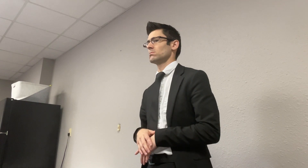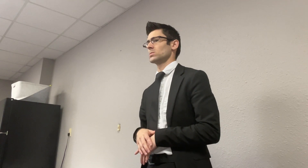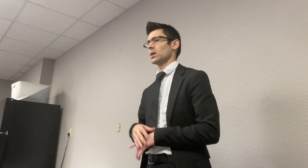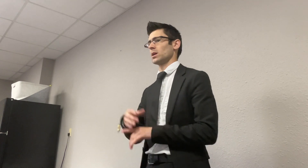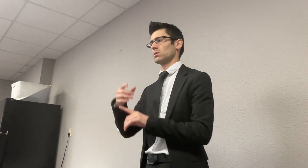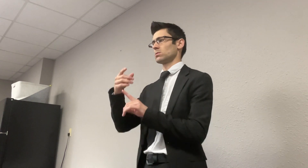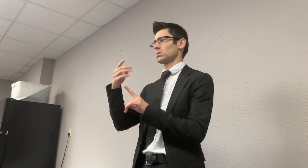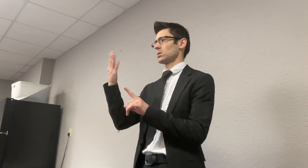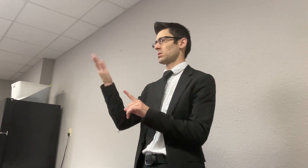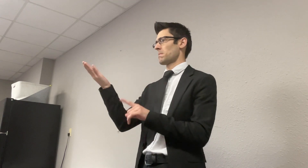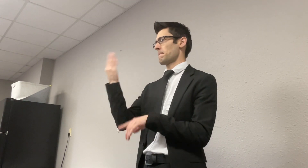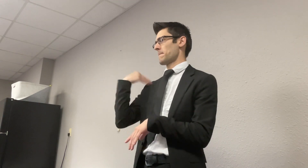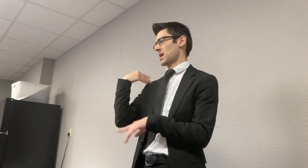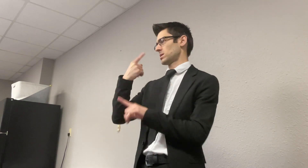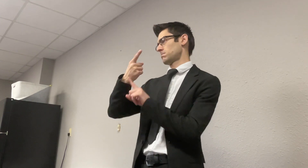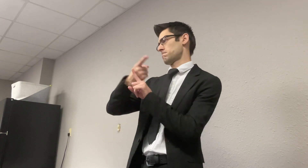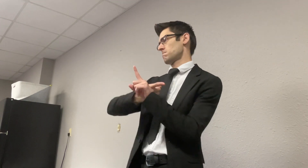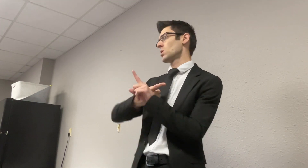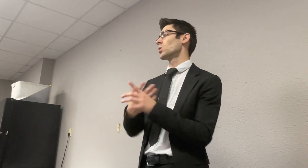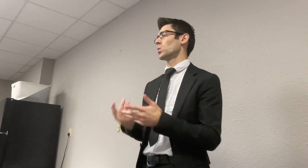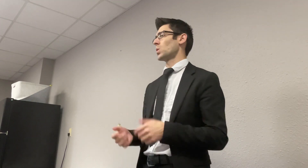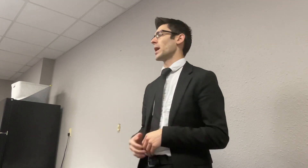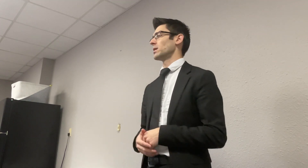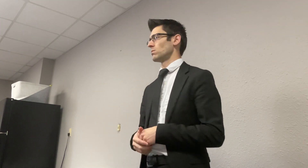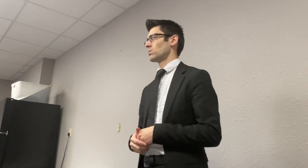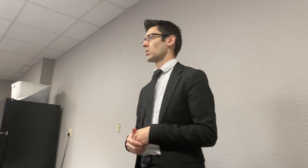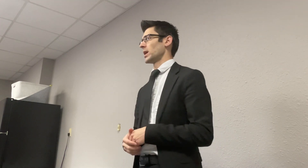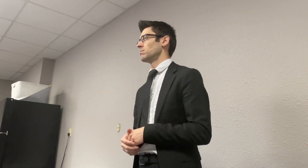So it just depends on what context you're saying it, Right, basically. right.